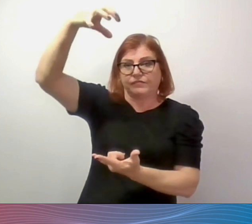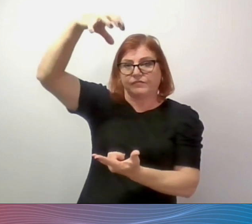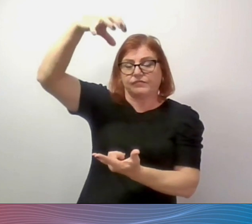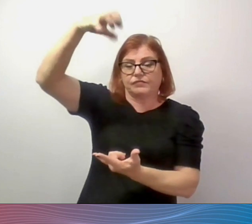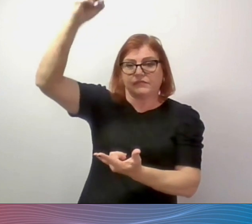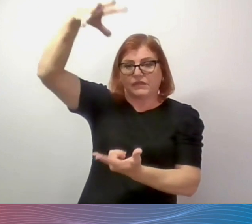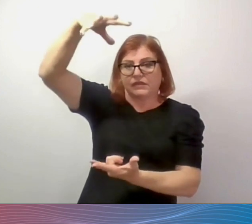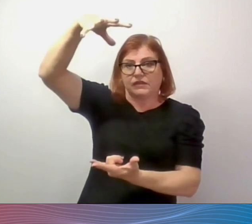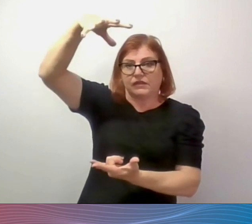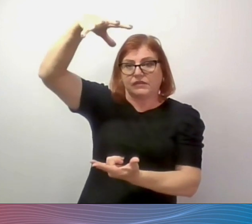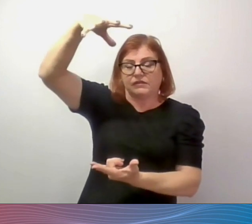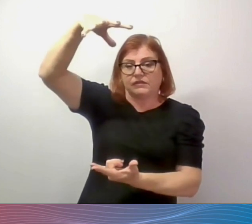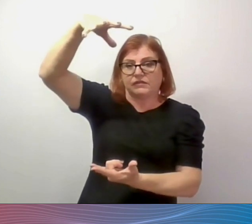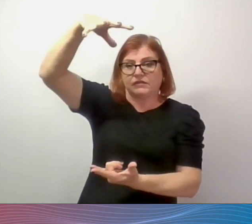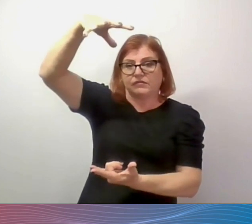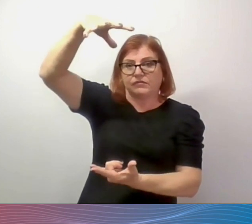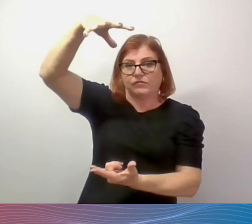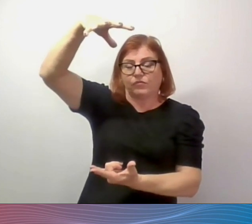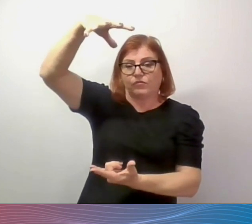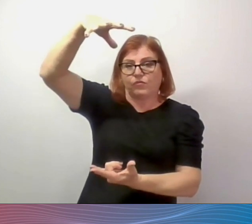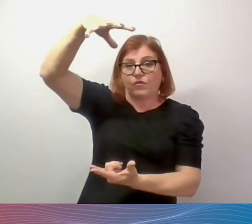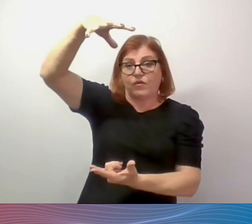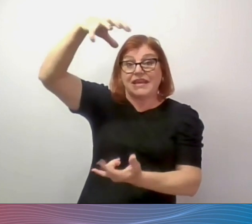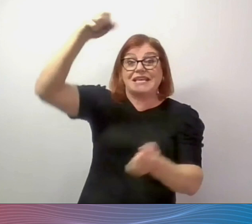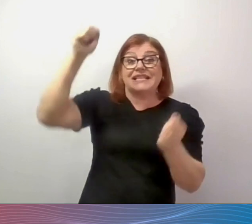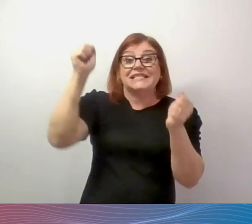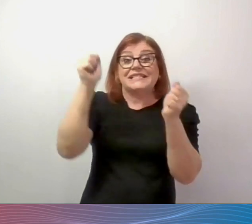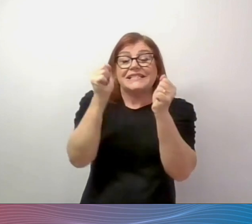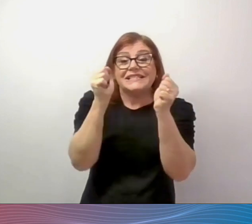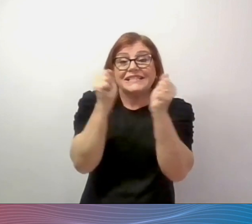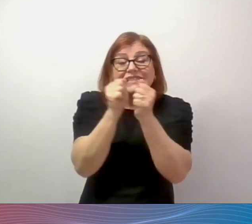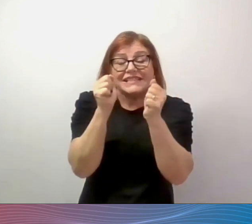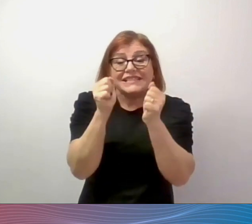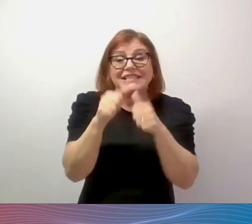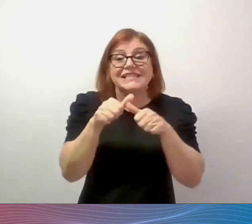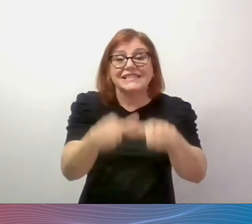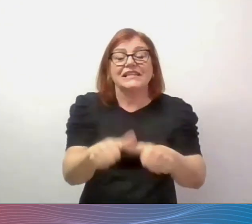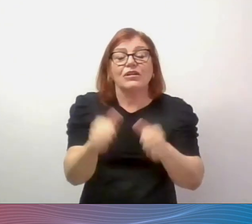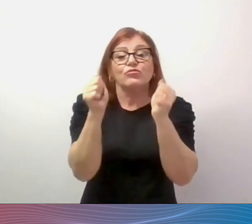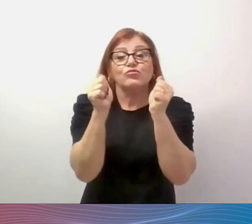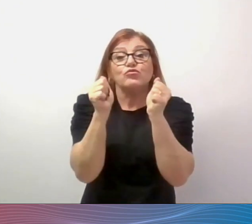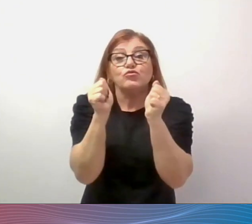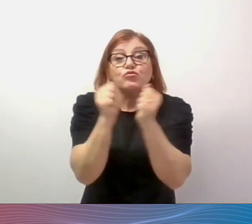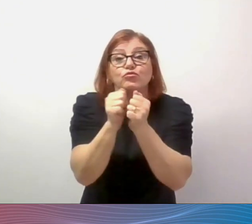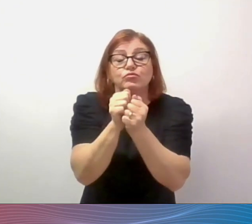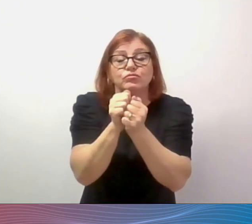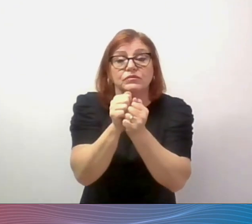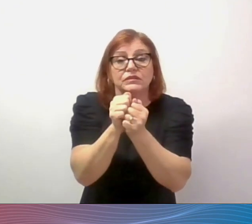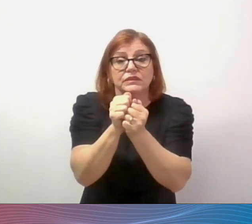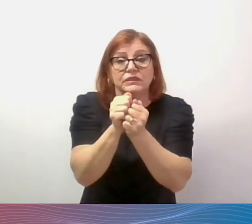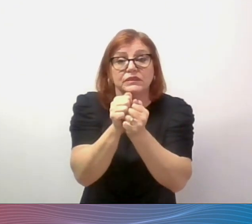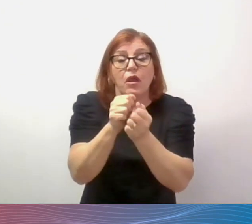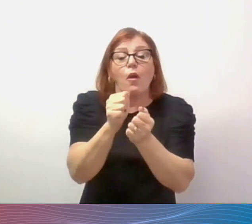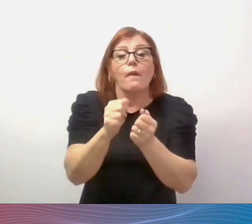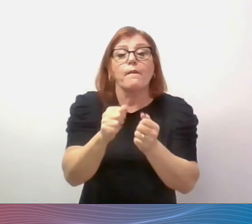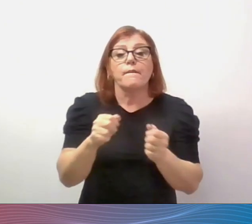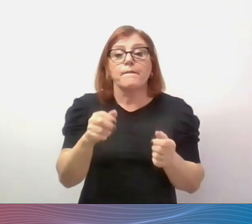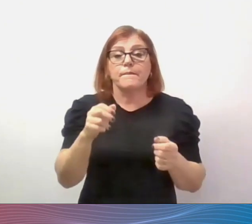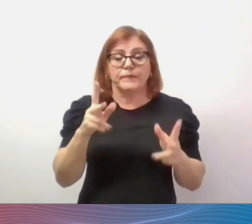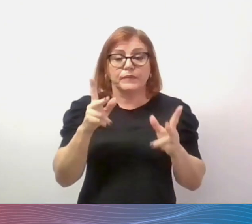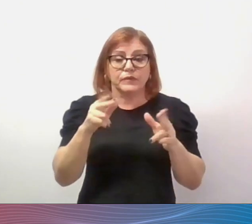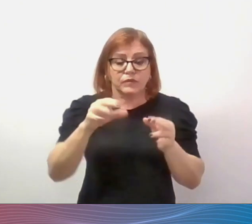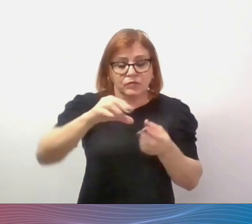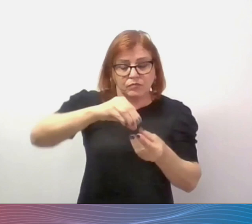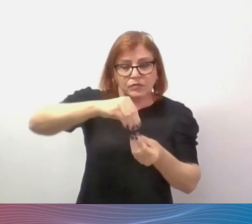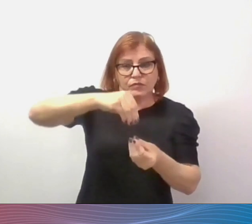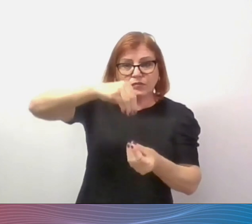mesma coisa. I'm not sure if you understand that, but grace and love, they are the ends of the same thing, the